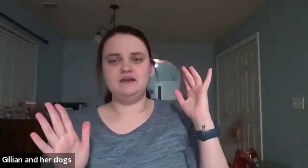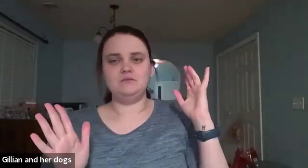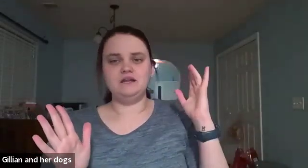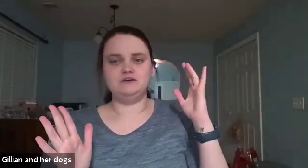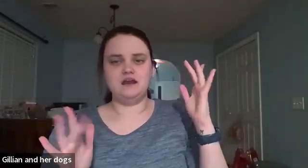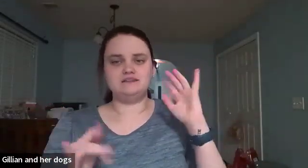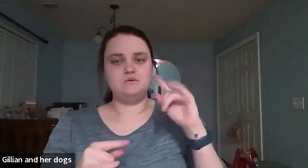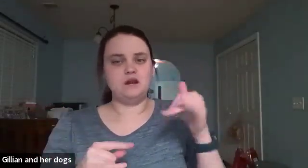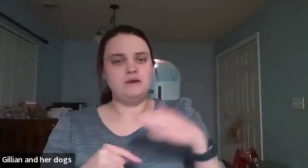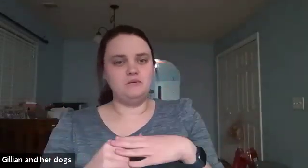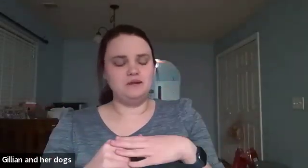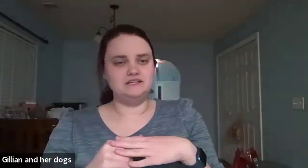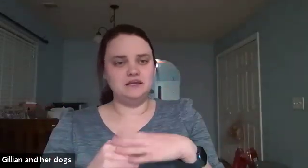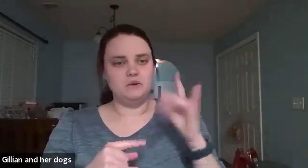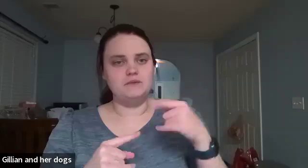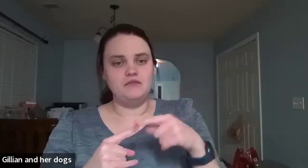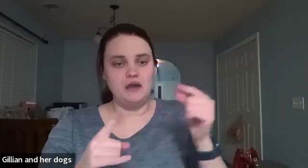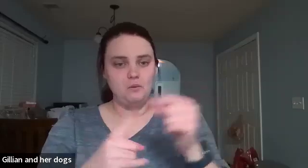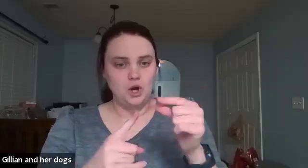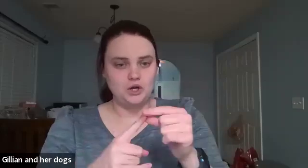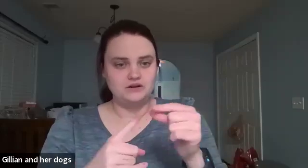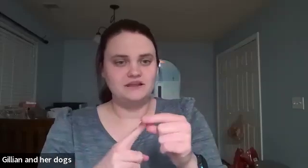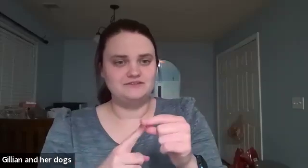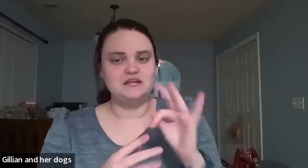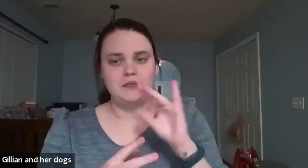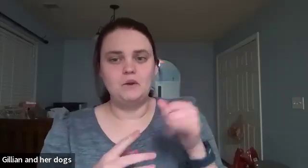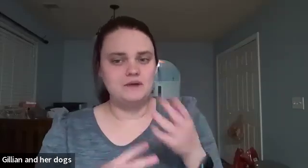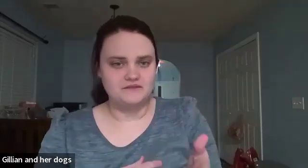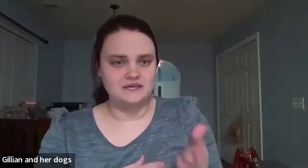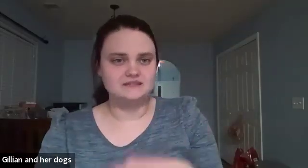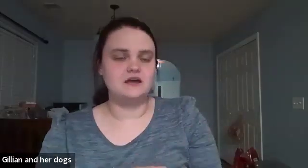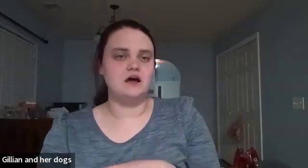like when you're asking what about what about that word? Like if you're saying like what about this?